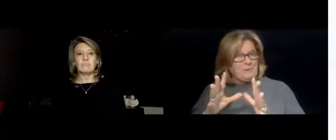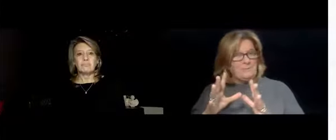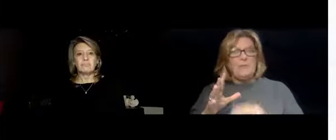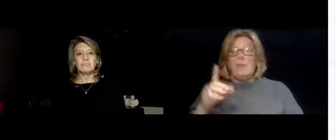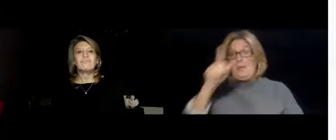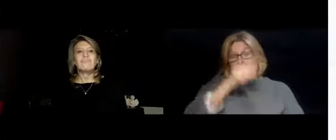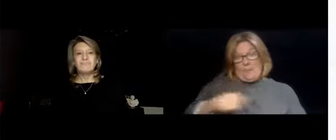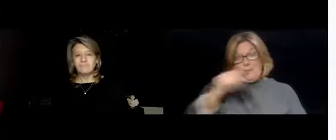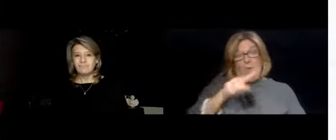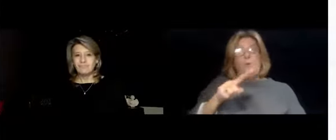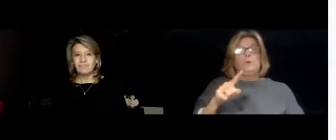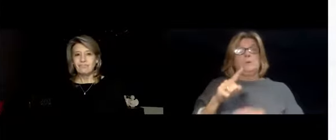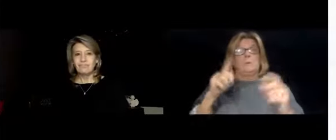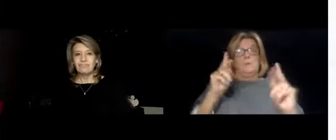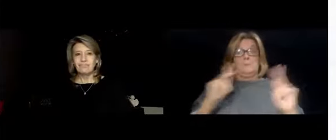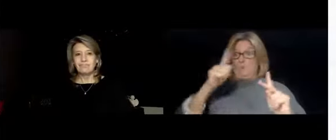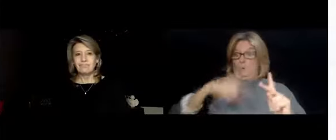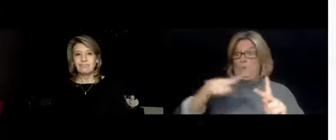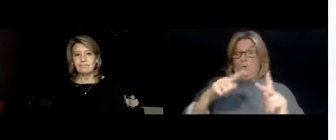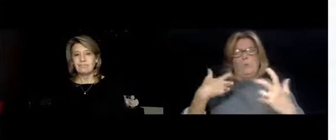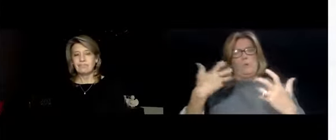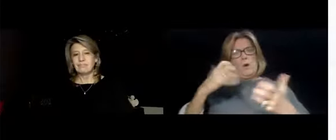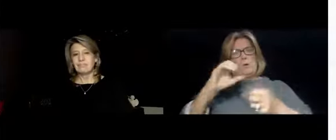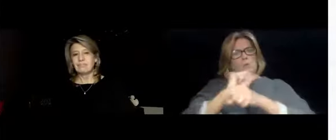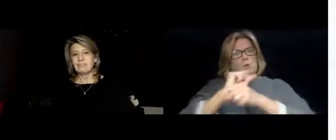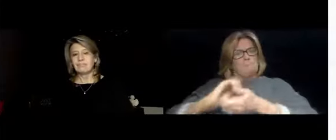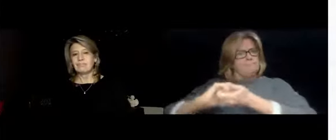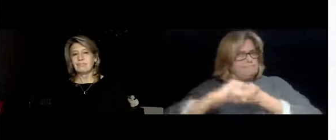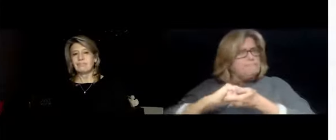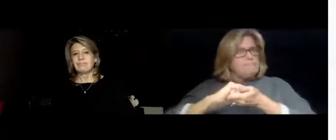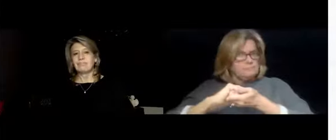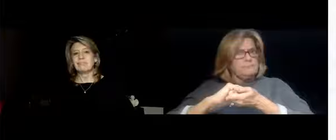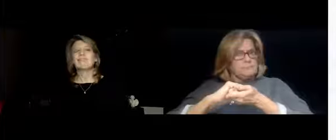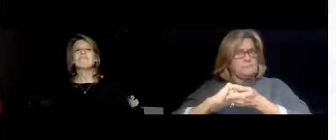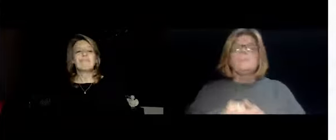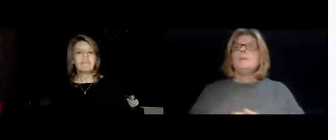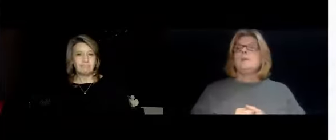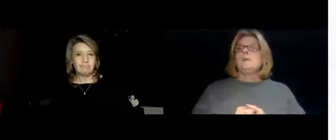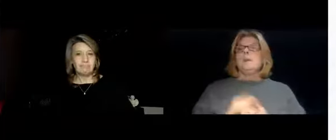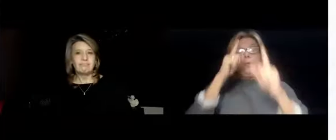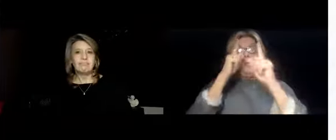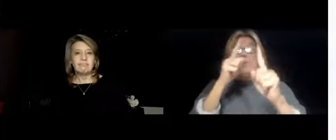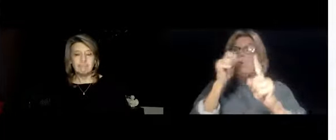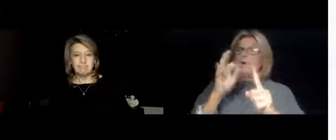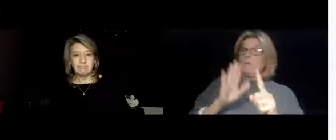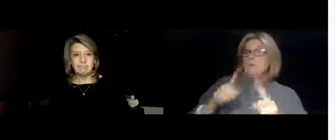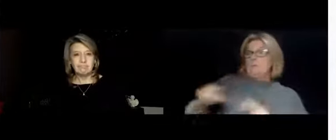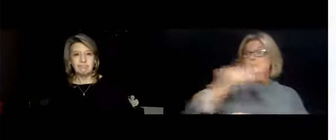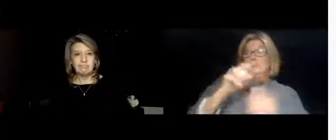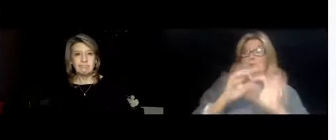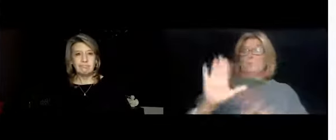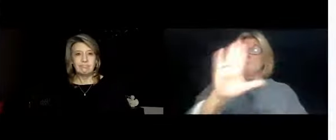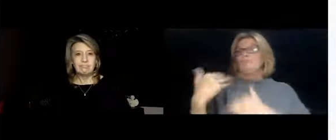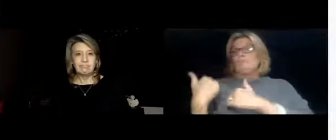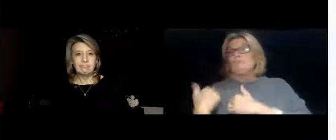and hearing interpreters. And those persons, as a group, our goal is to get them to work